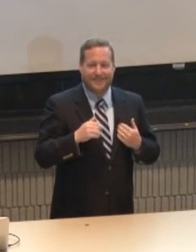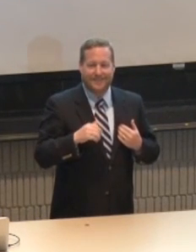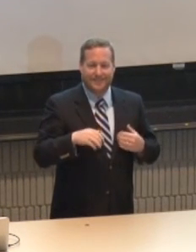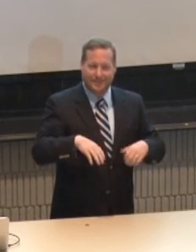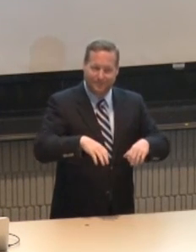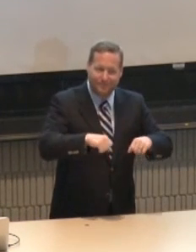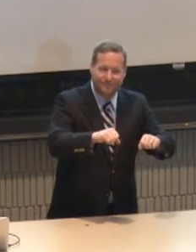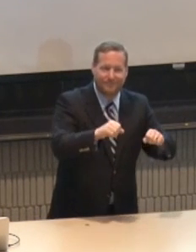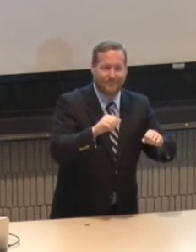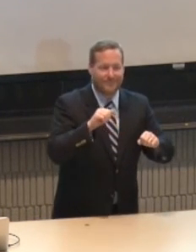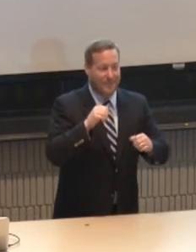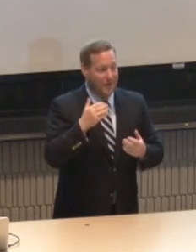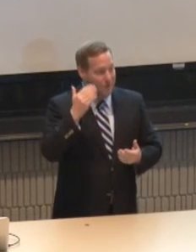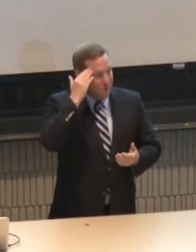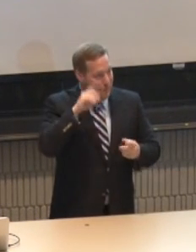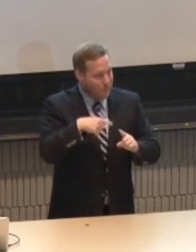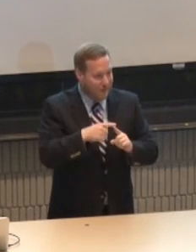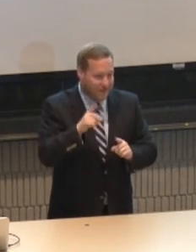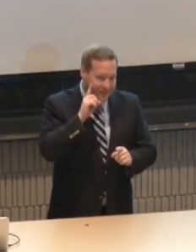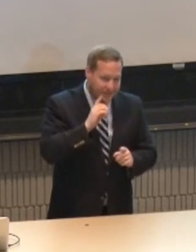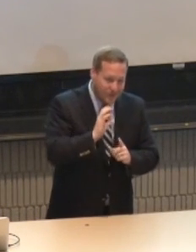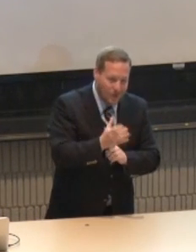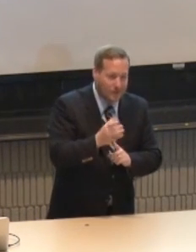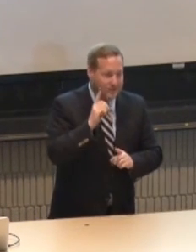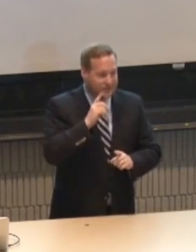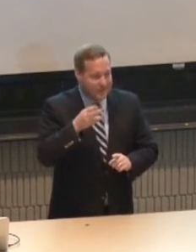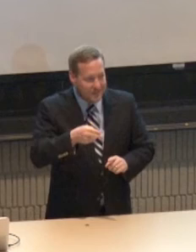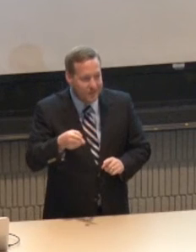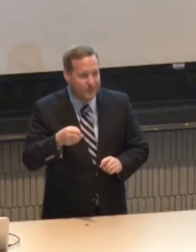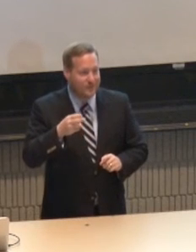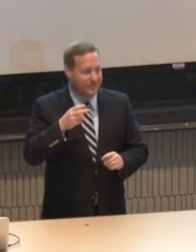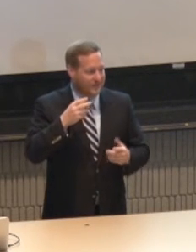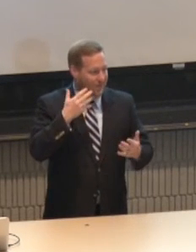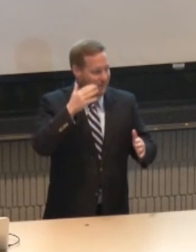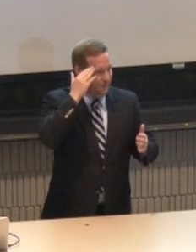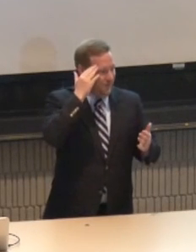don't have that level of education in academic ASL.